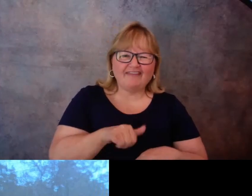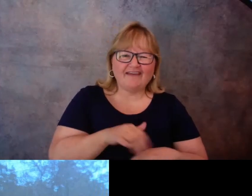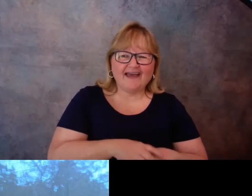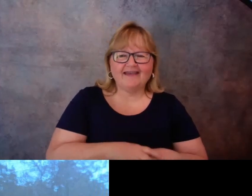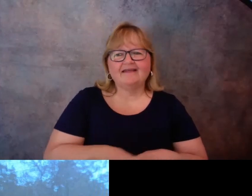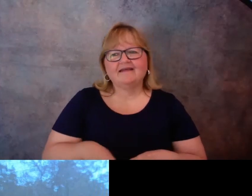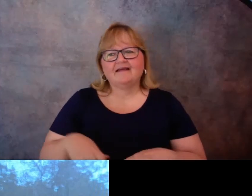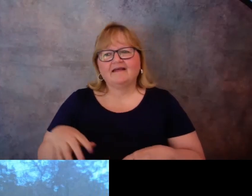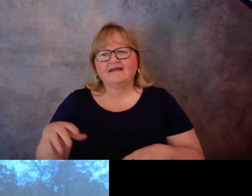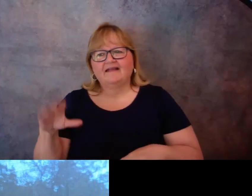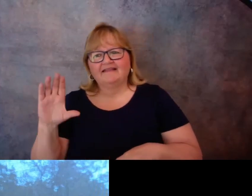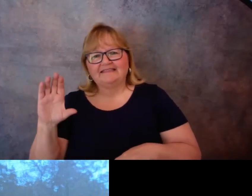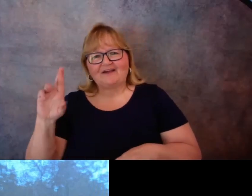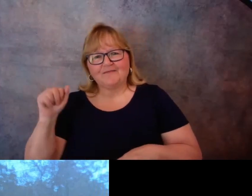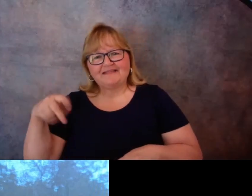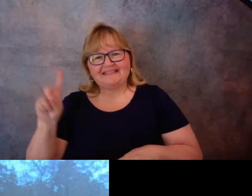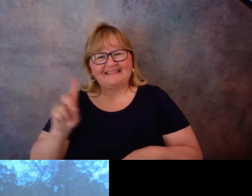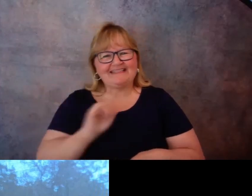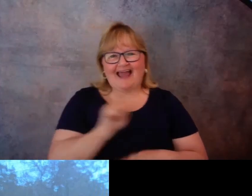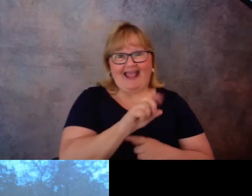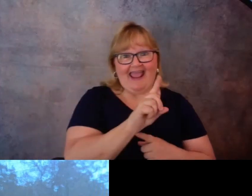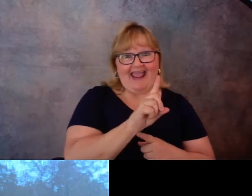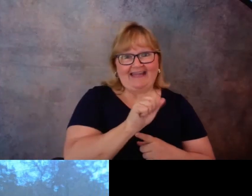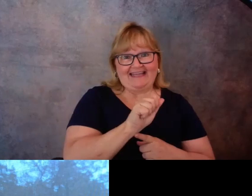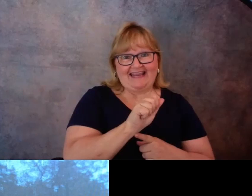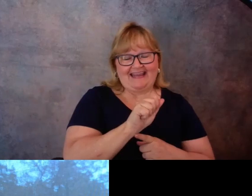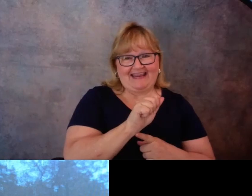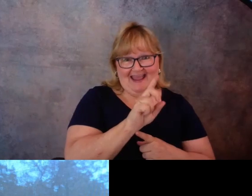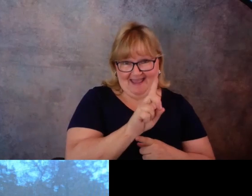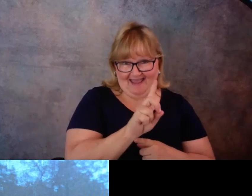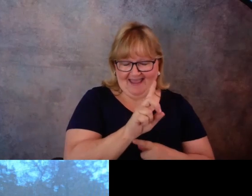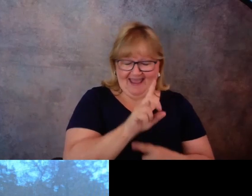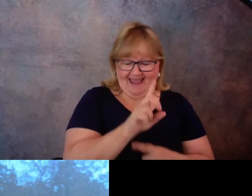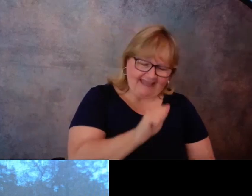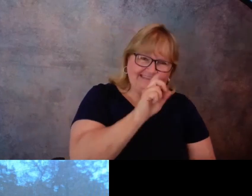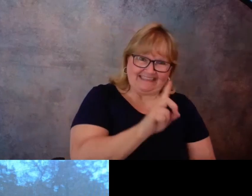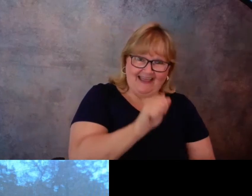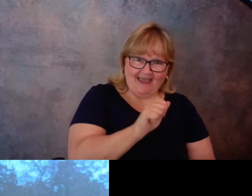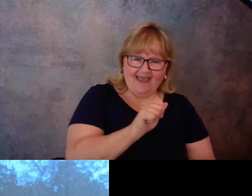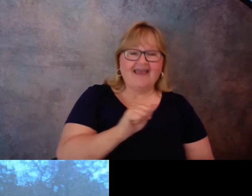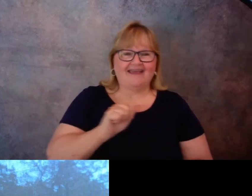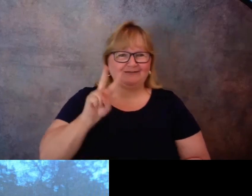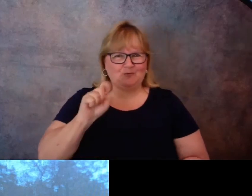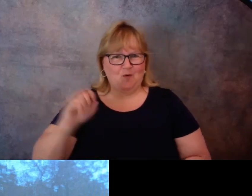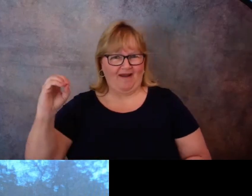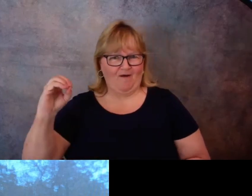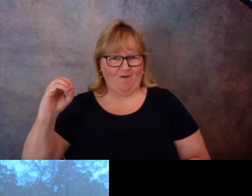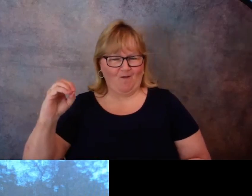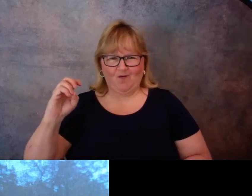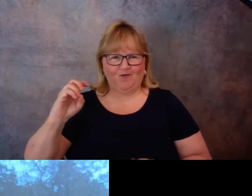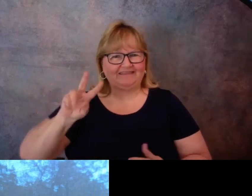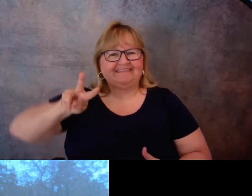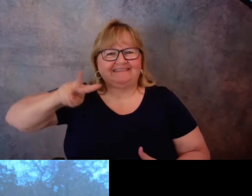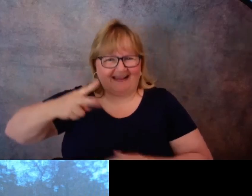ADA second generation, because it super adds a highly developed social model on top of the